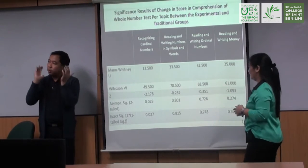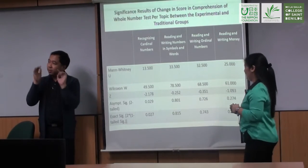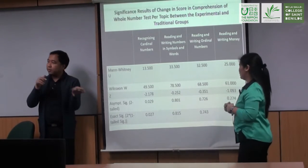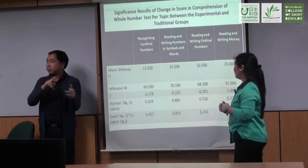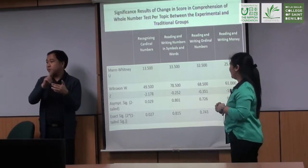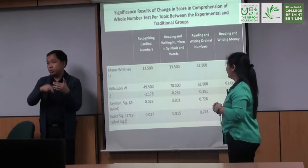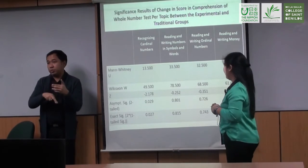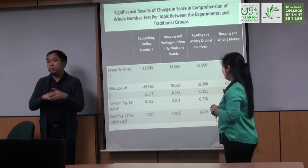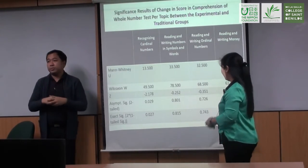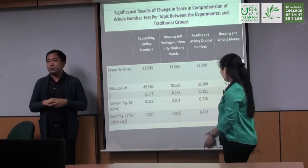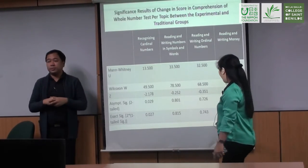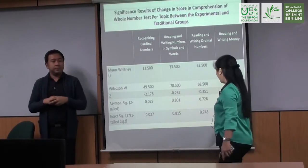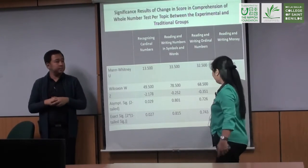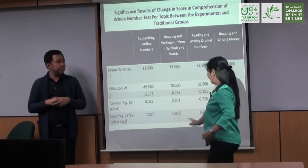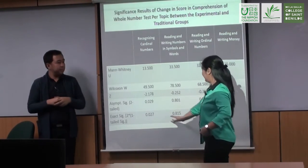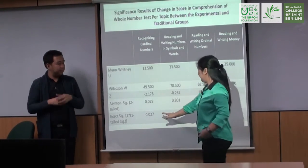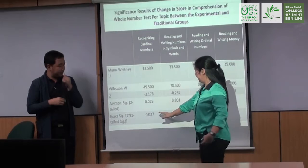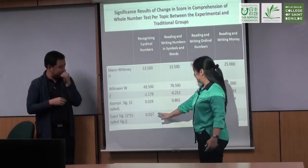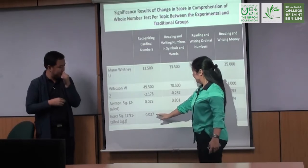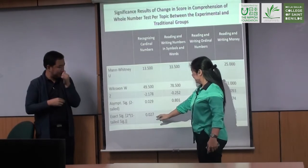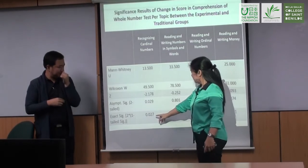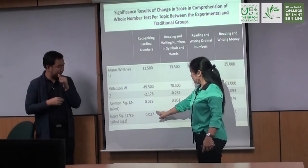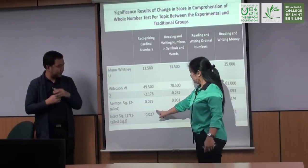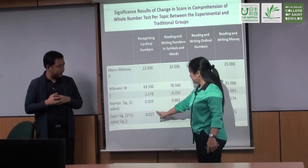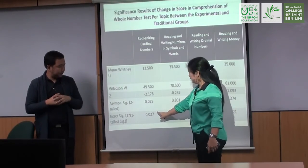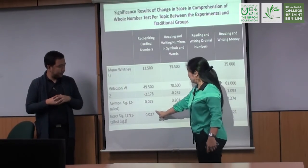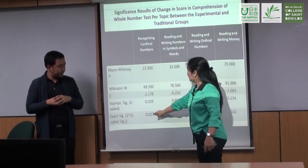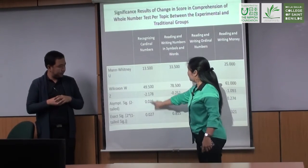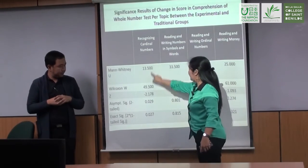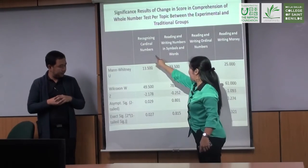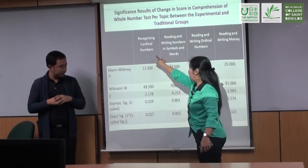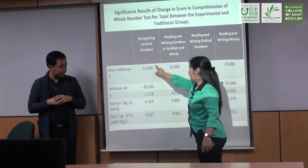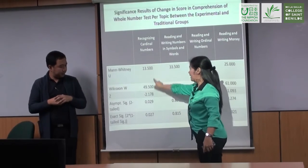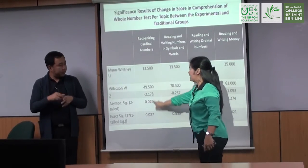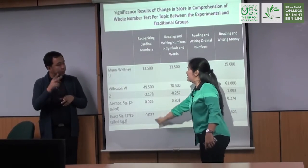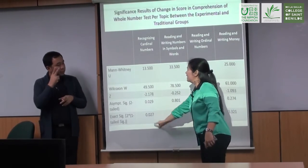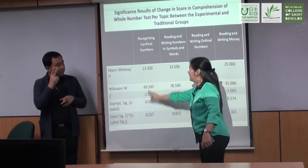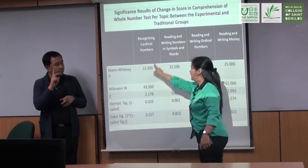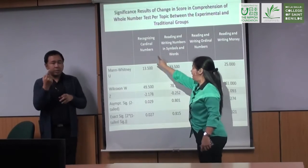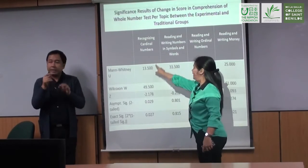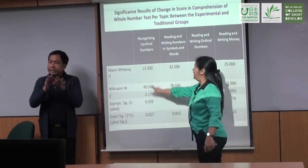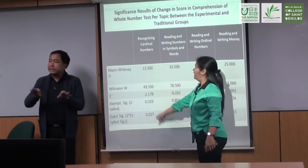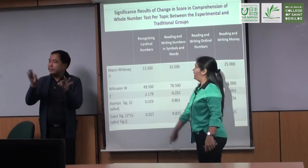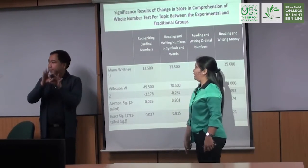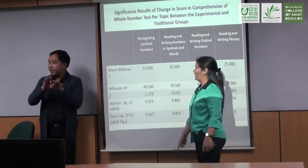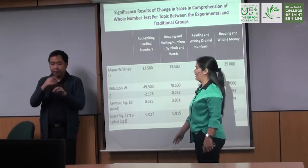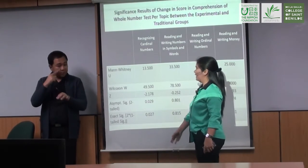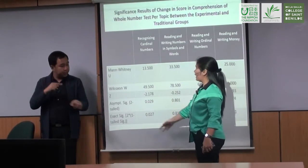the scores. So it so happened, it got significant only on this